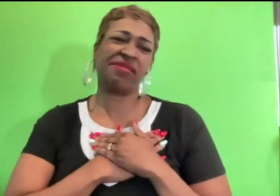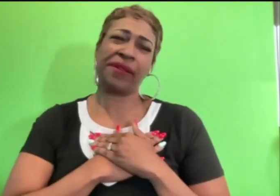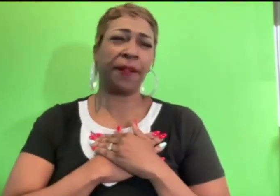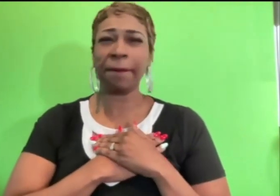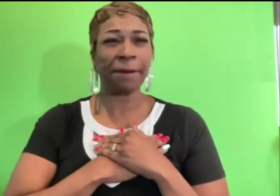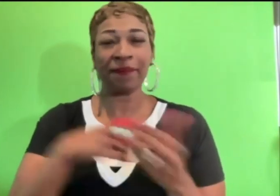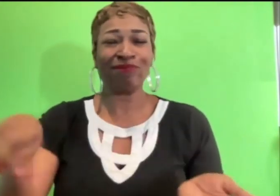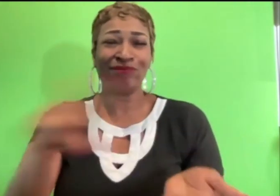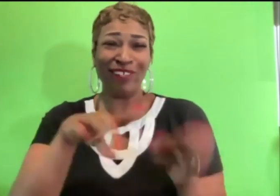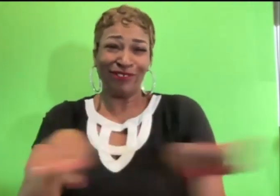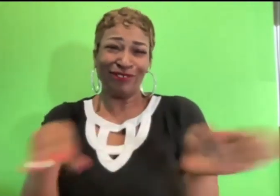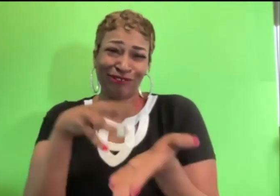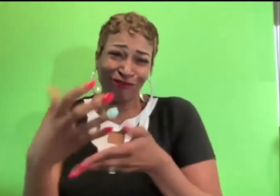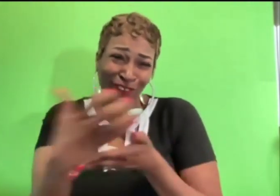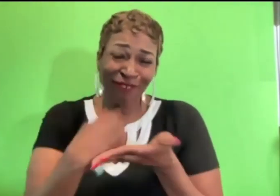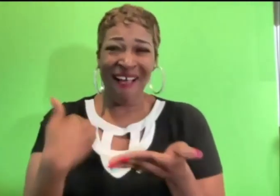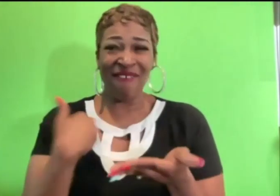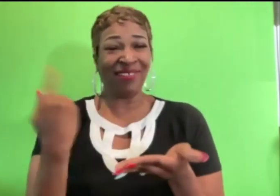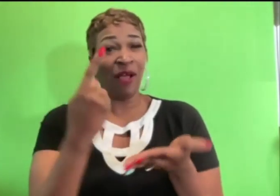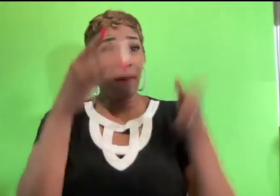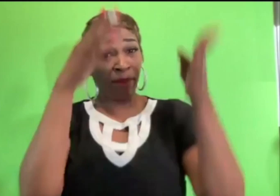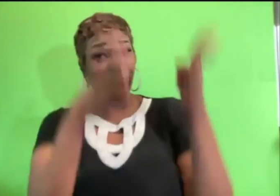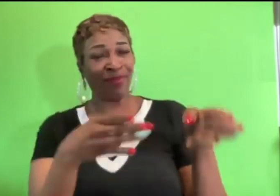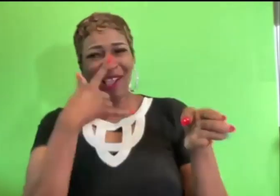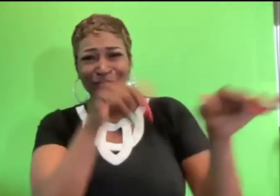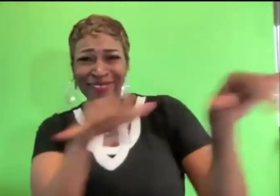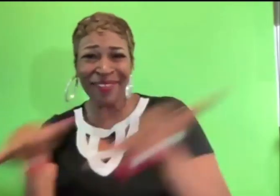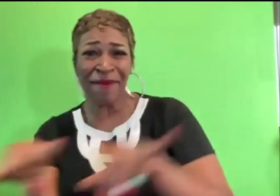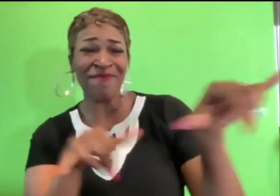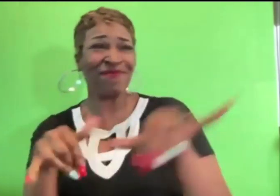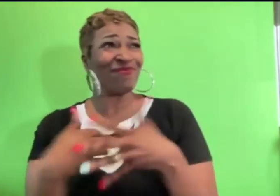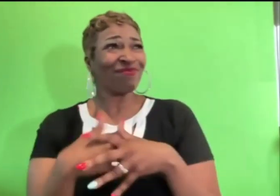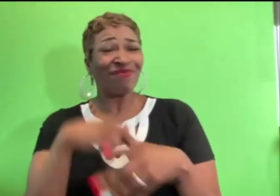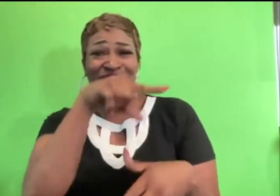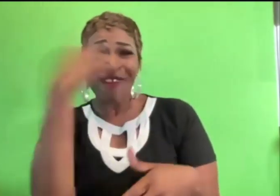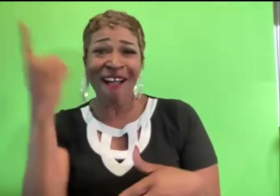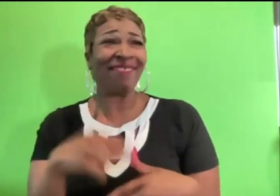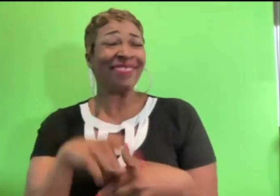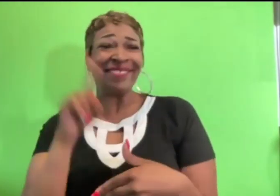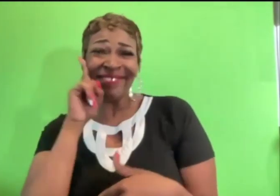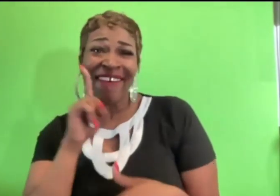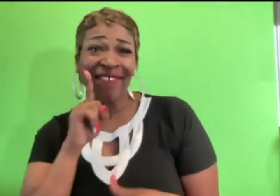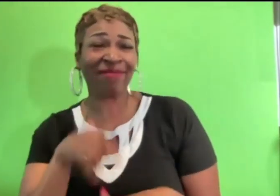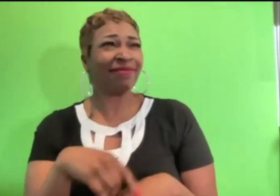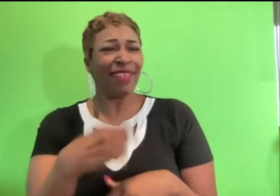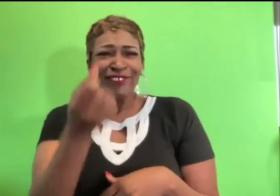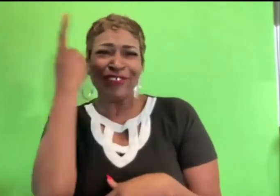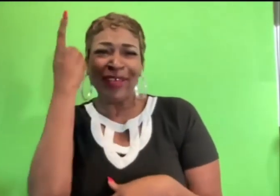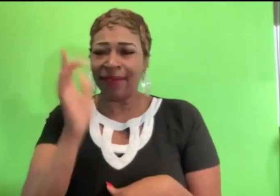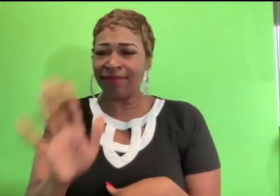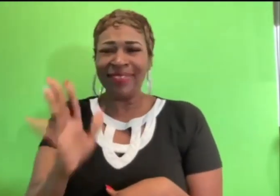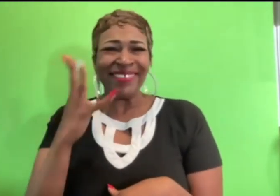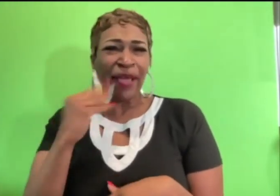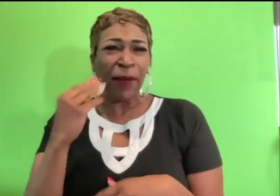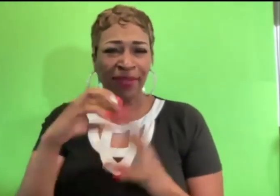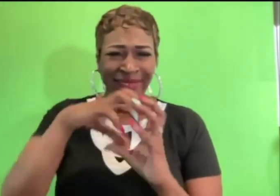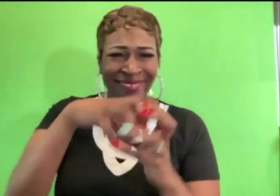had a Black deaf teacher, and it was heartbreaking. We know that children deserve to have people that look like them, Black,